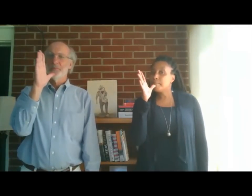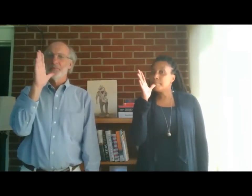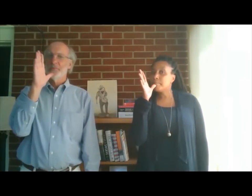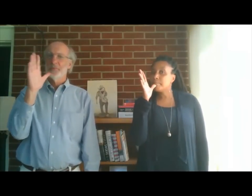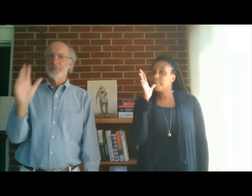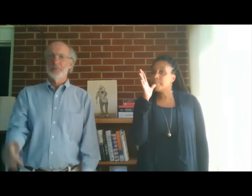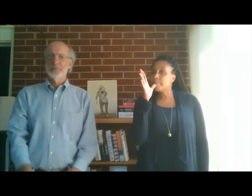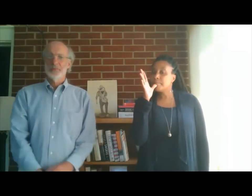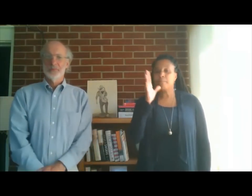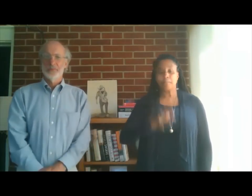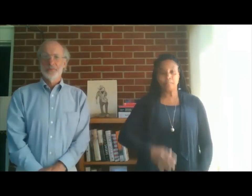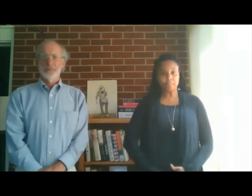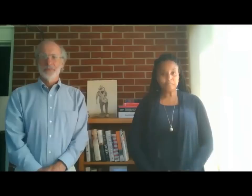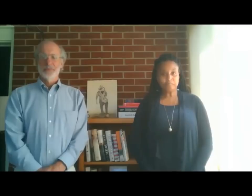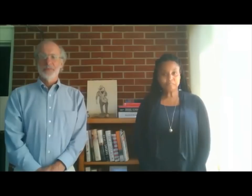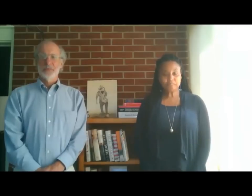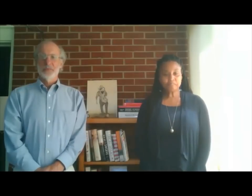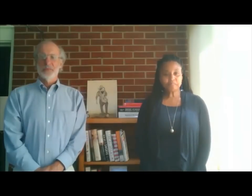Mom.